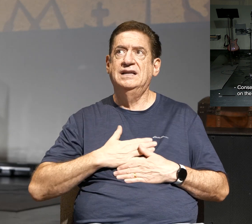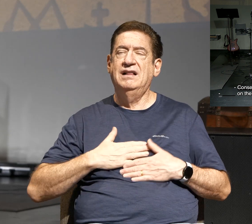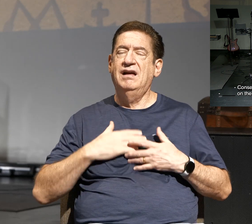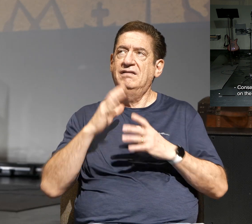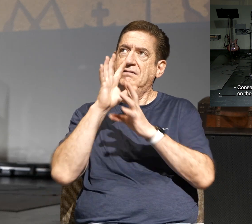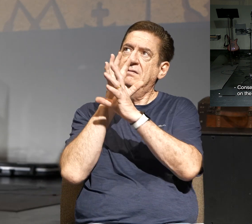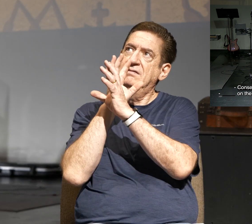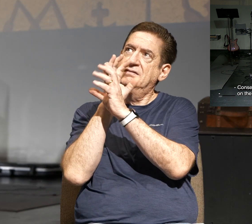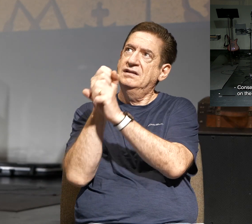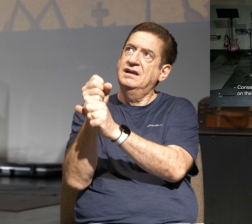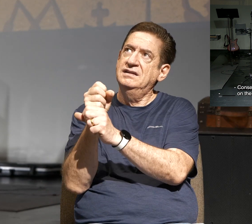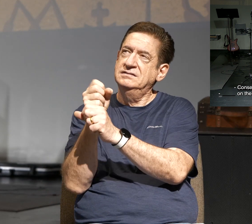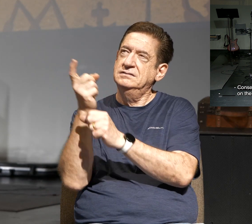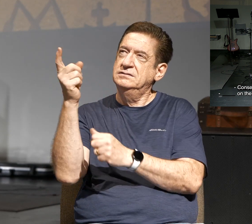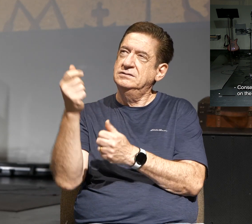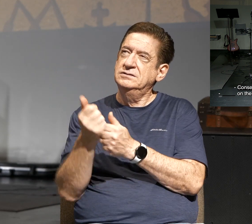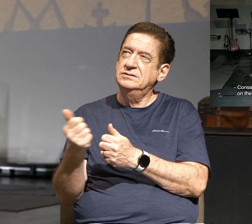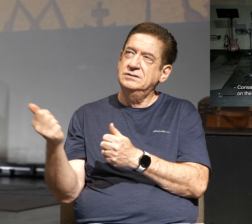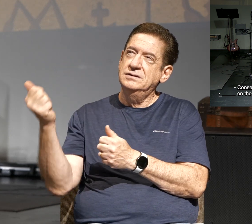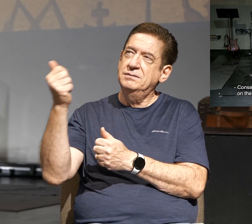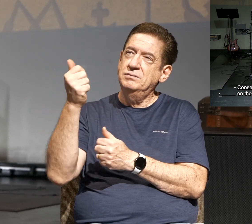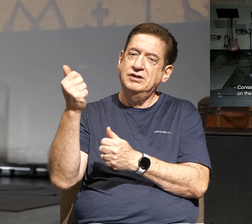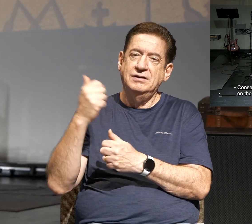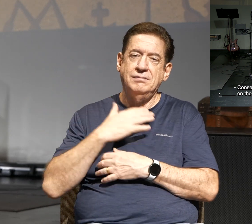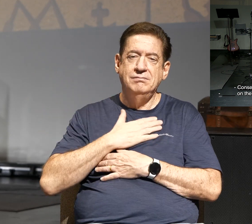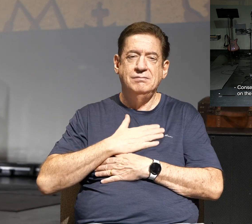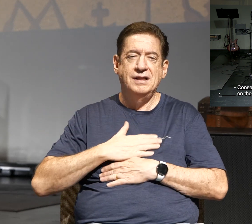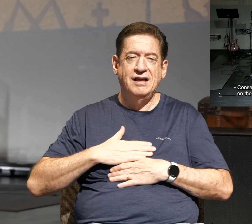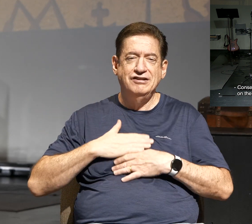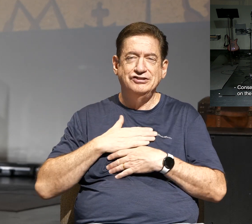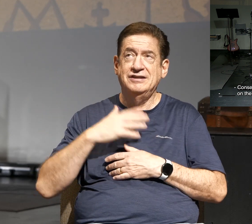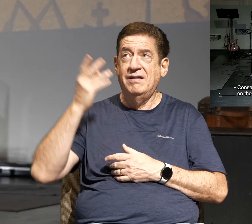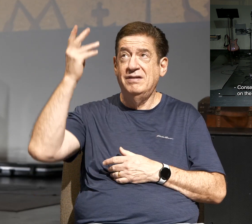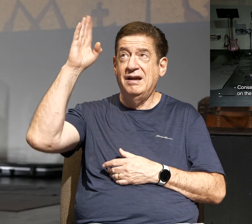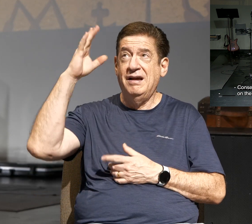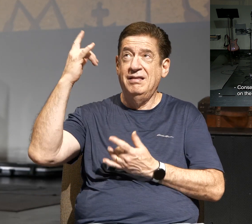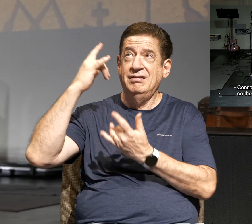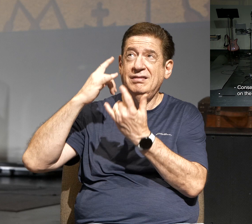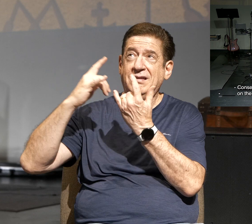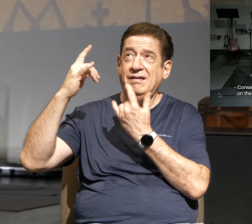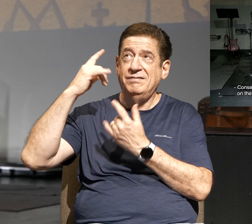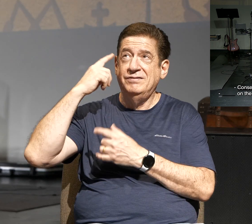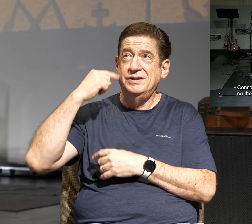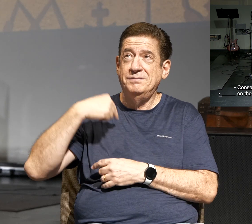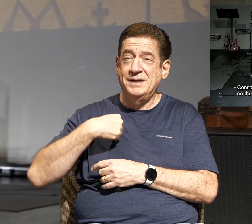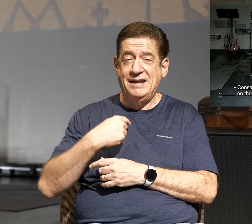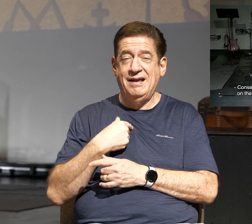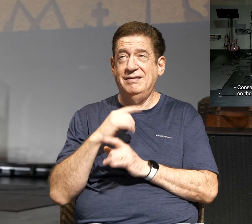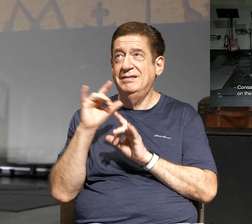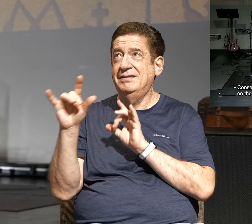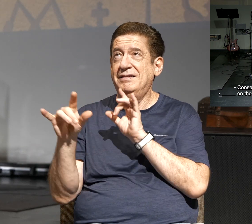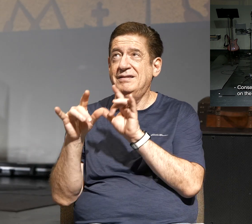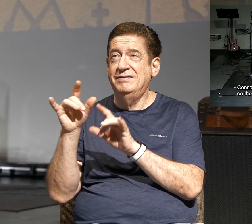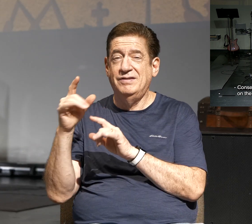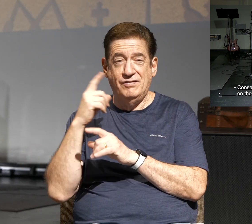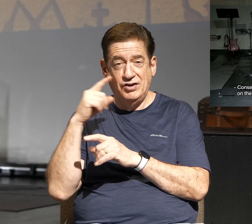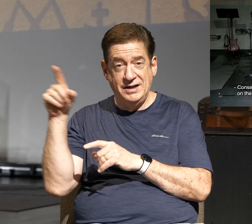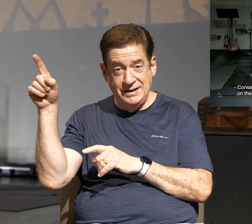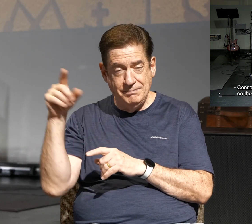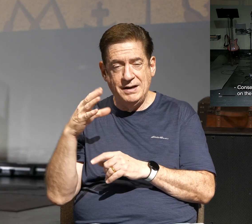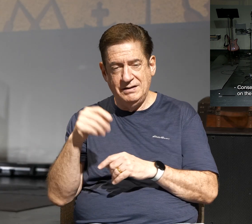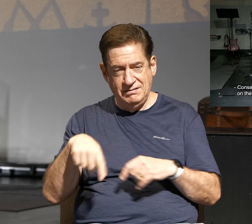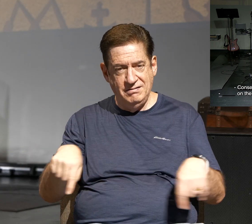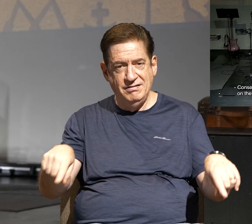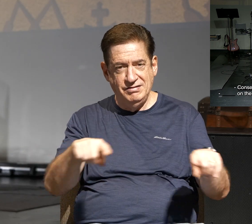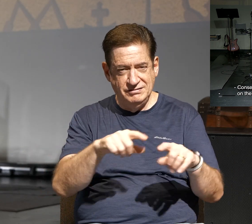fascinated in the superior pleasures of God's love for me and my love for him and others.